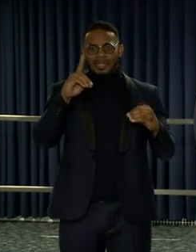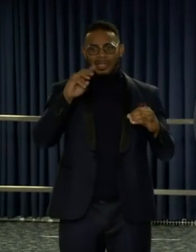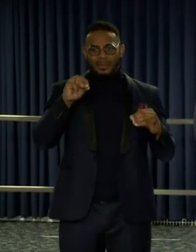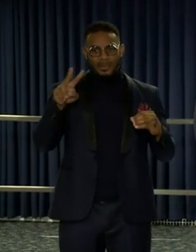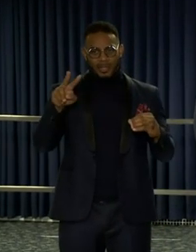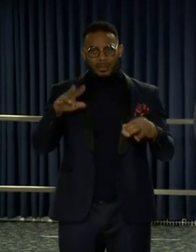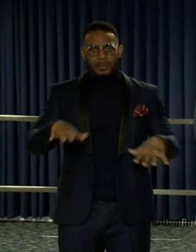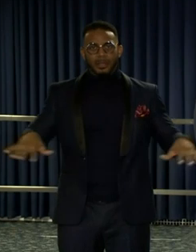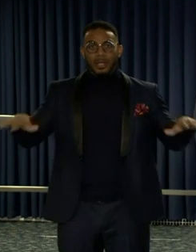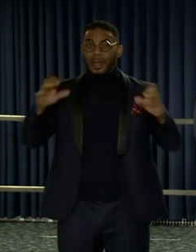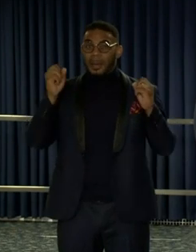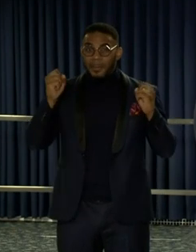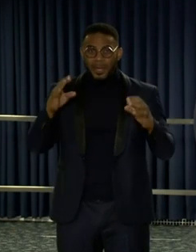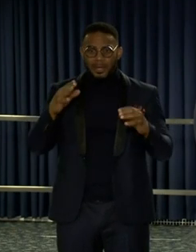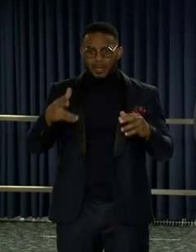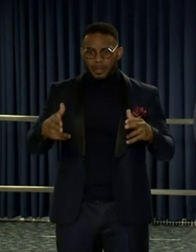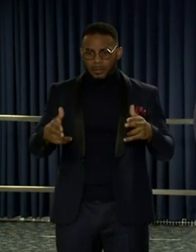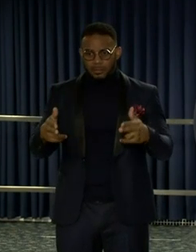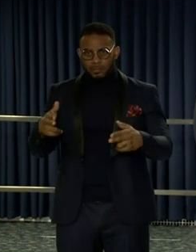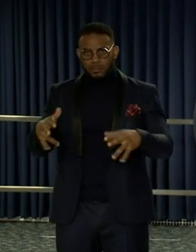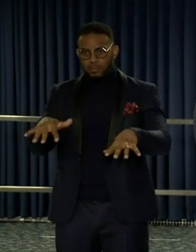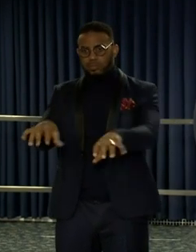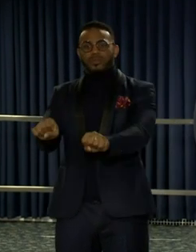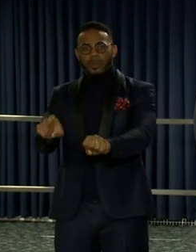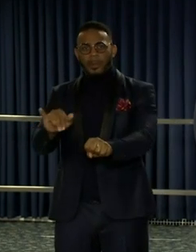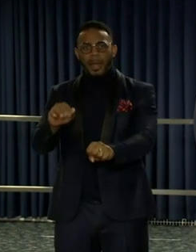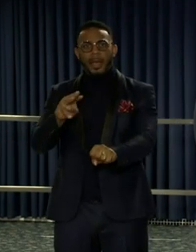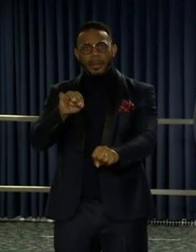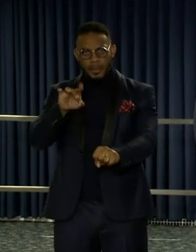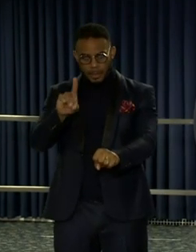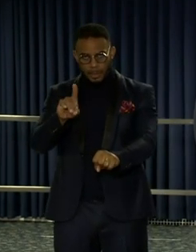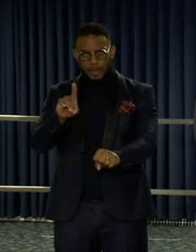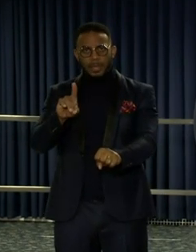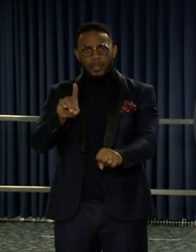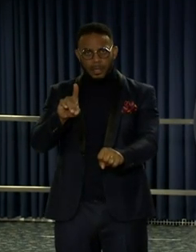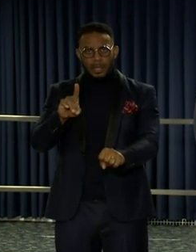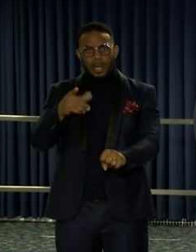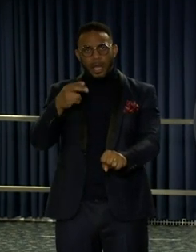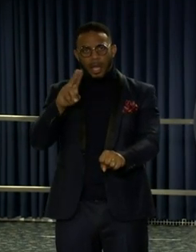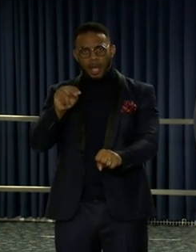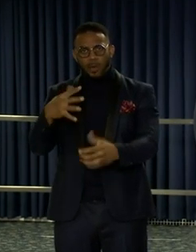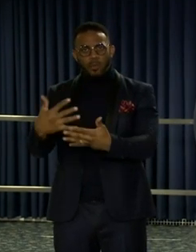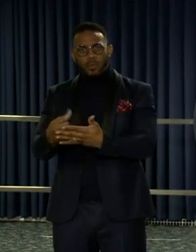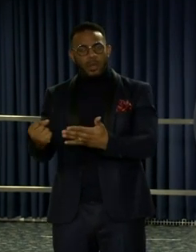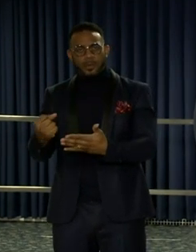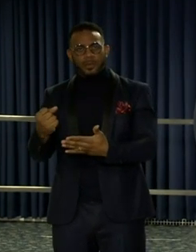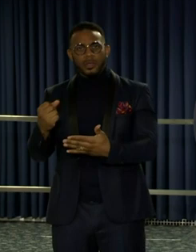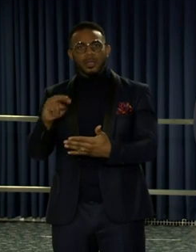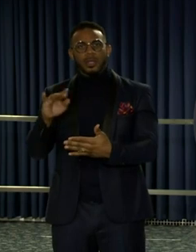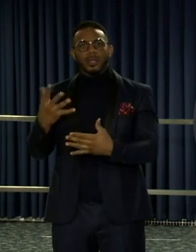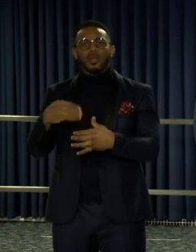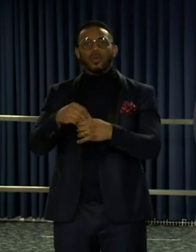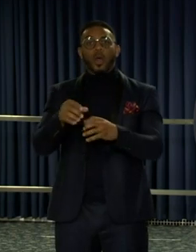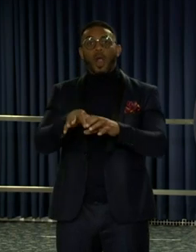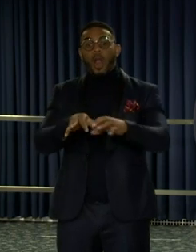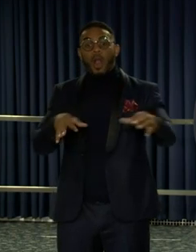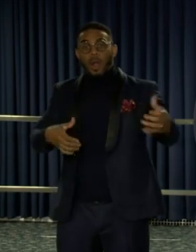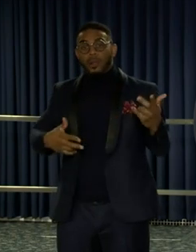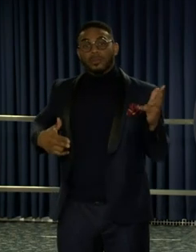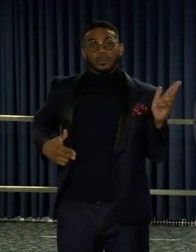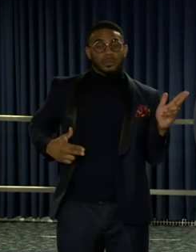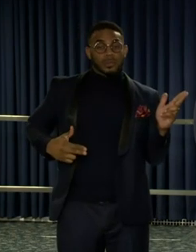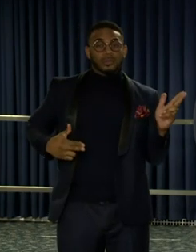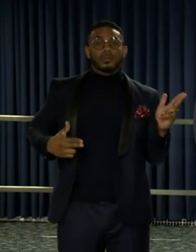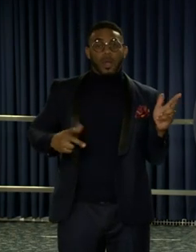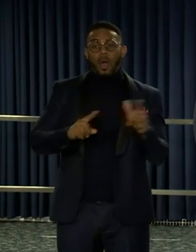District of Columbia. A number of firearms have been recovered by the Metropolitan Police Department's Gun Recovery Unit, to include long guns have been